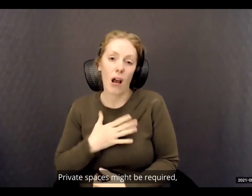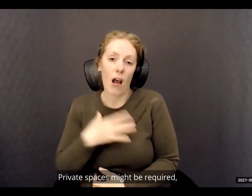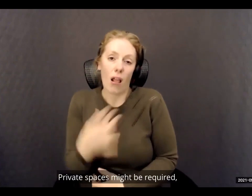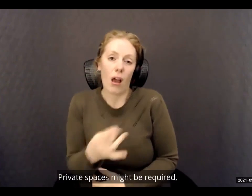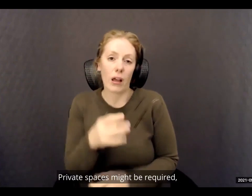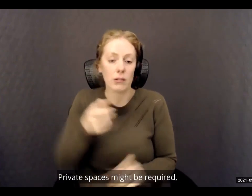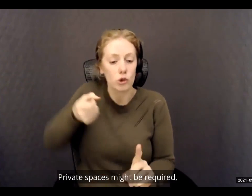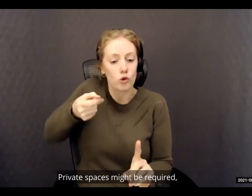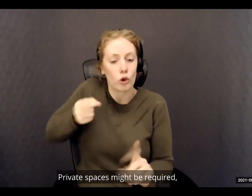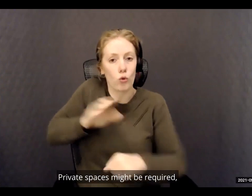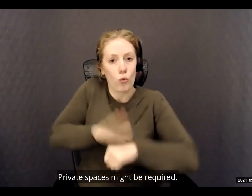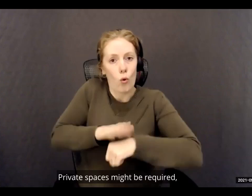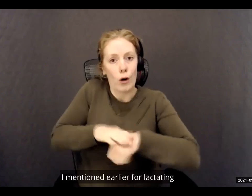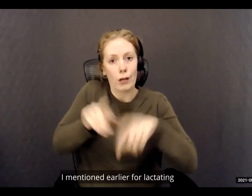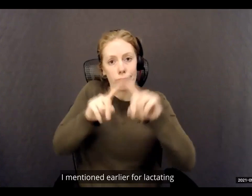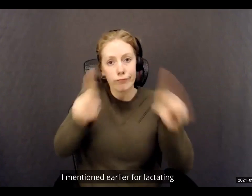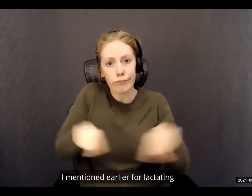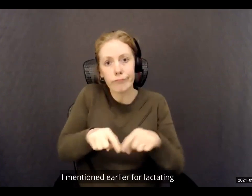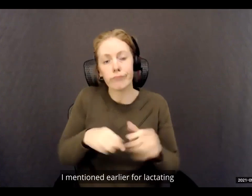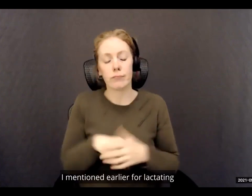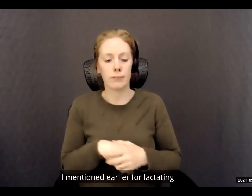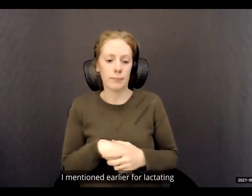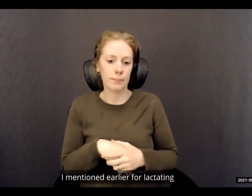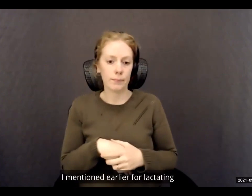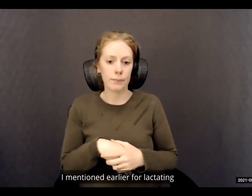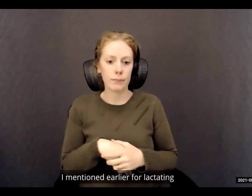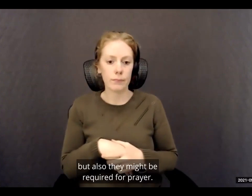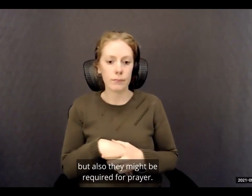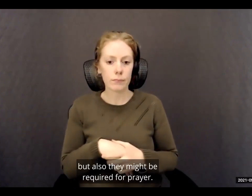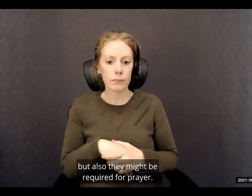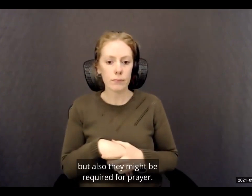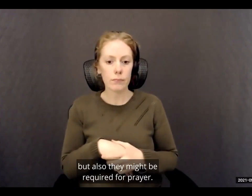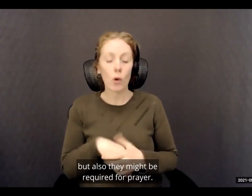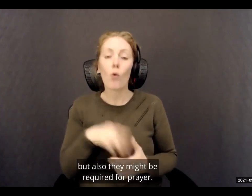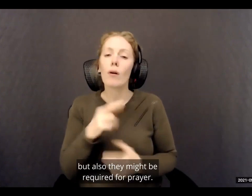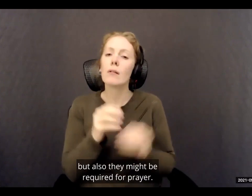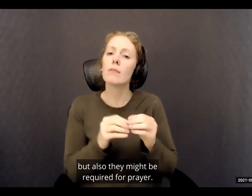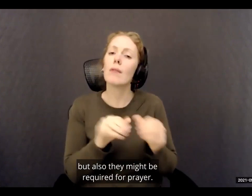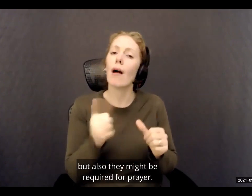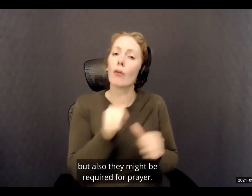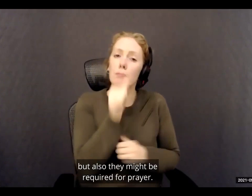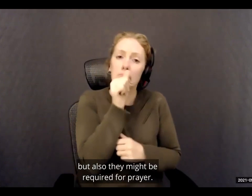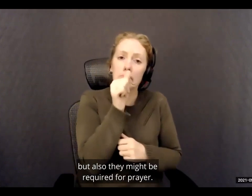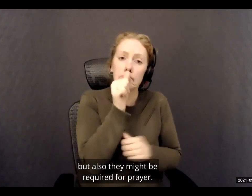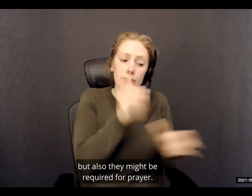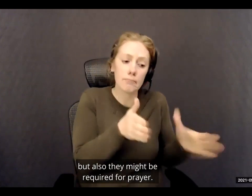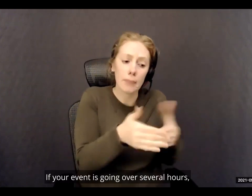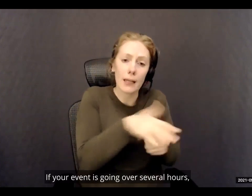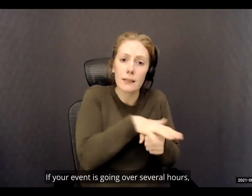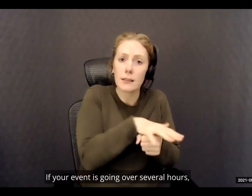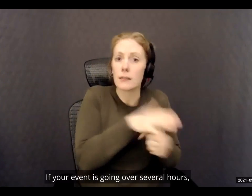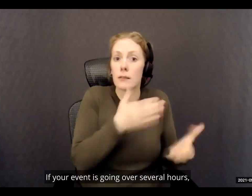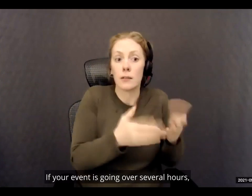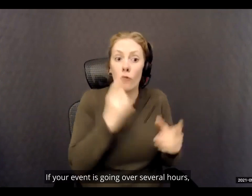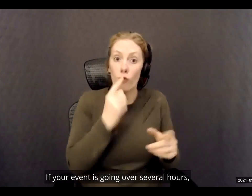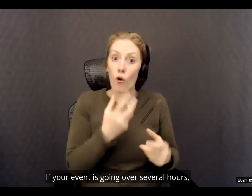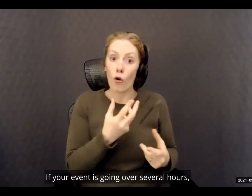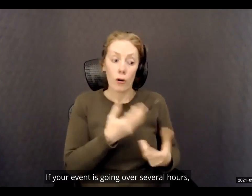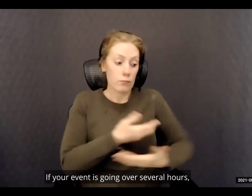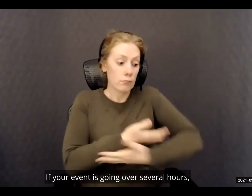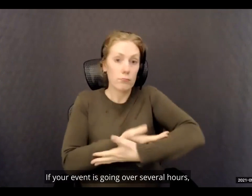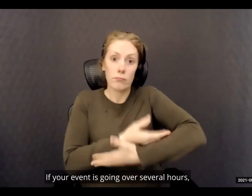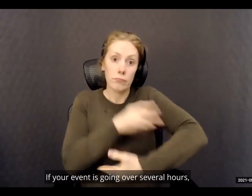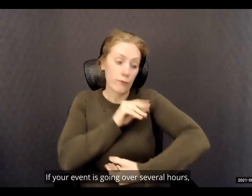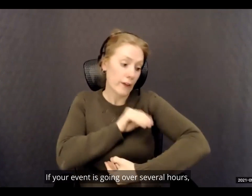Private spaces might be required, I mentioned earlier, for lactating, but also they might be required for prayer. If your event is going